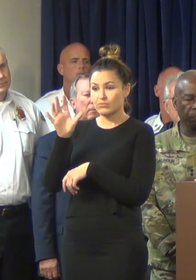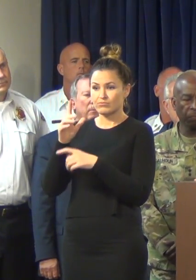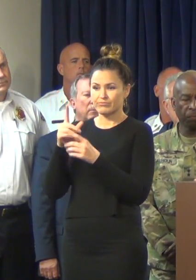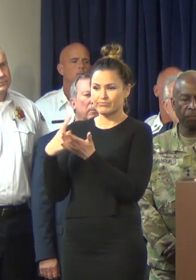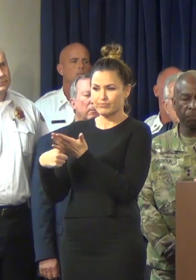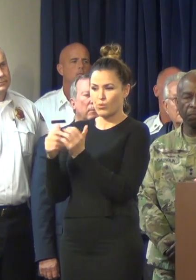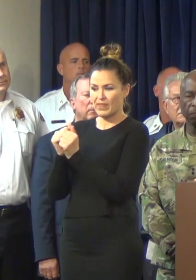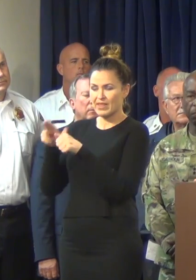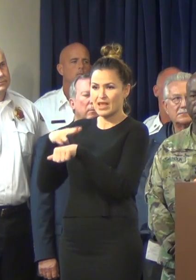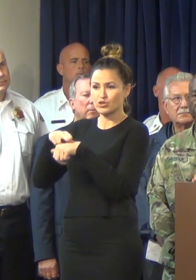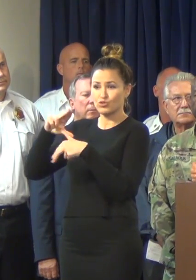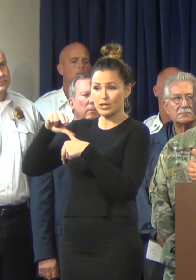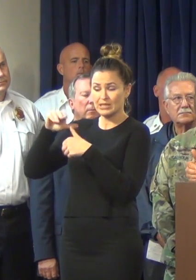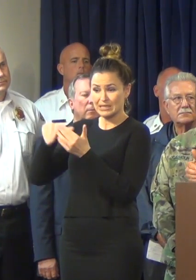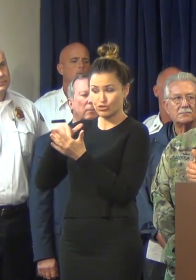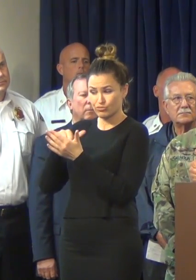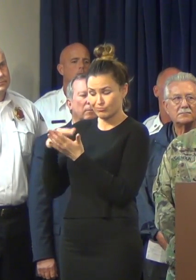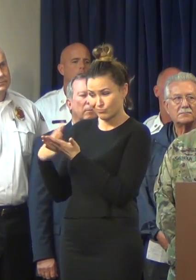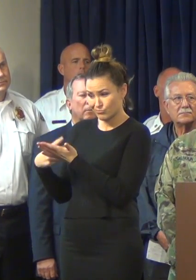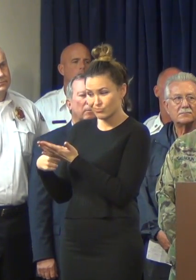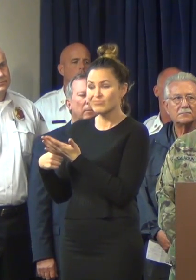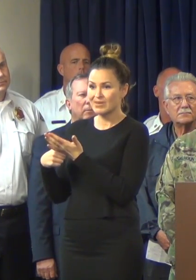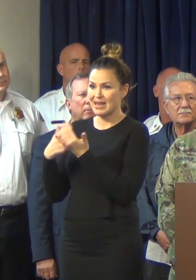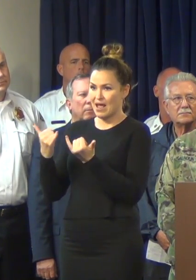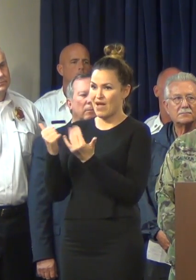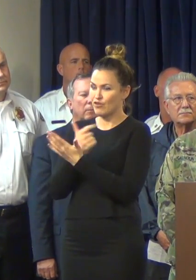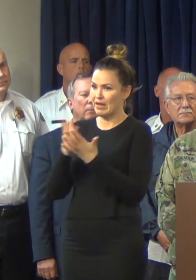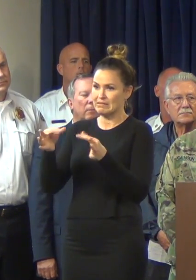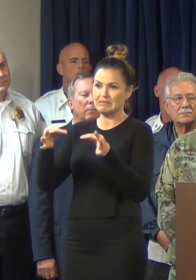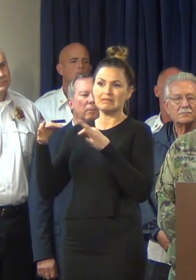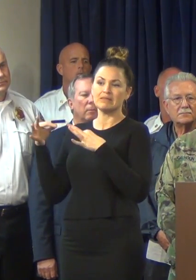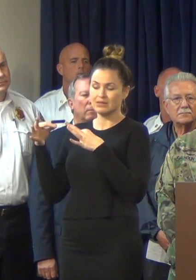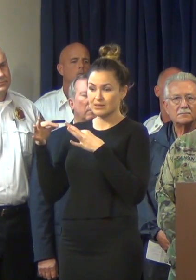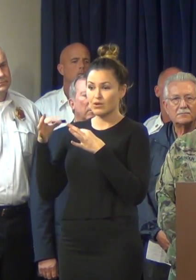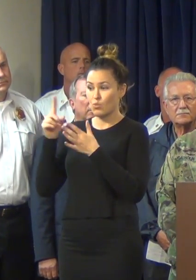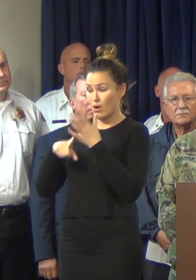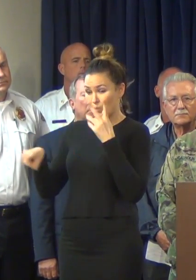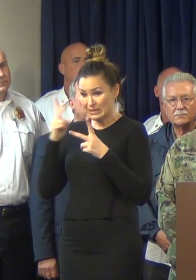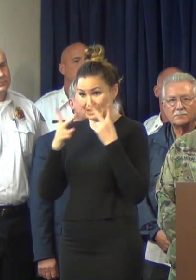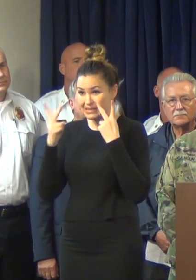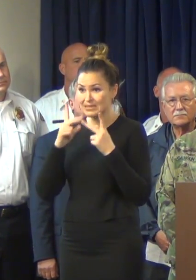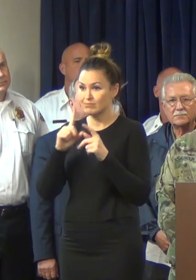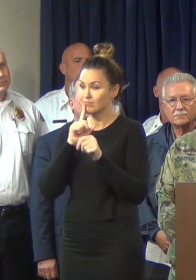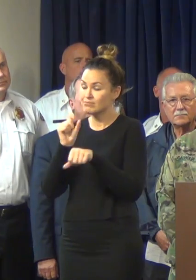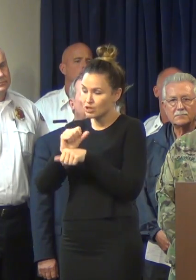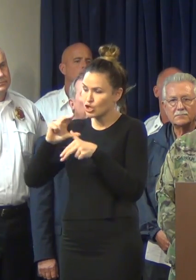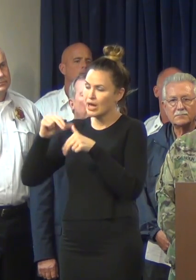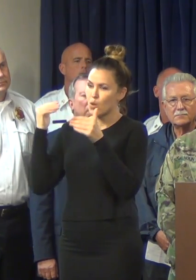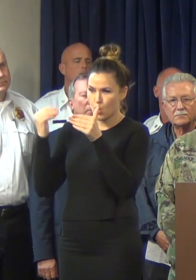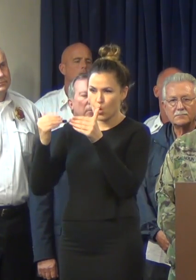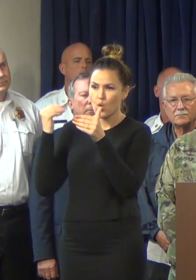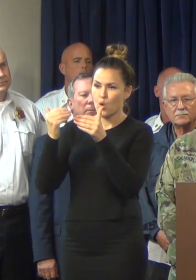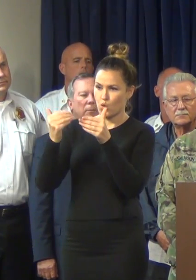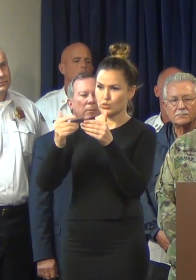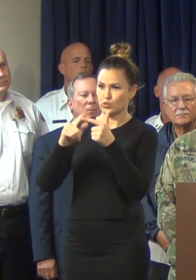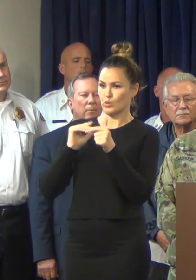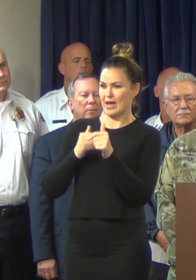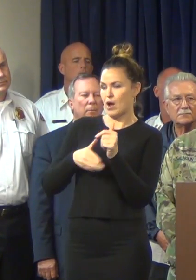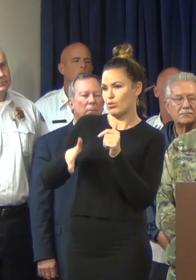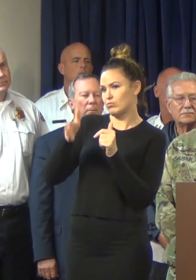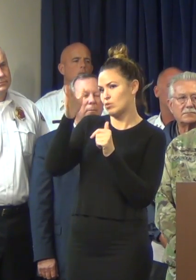conversation with National Hurricane Center, everything's getting moved up because what everybody's seeing is this is getting closer and closer and closer to our